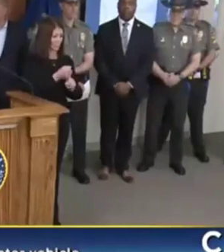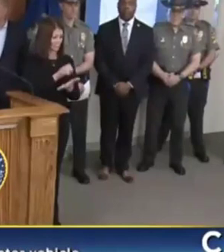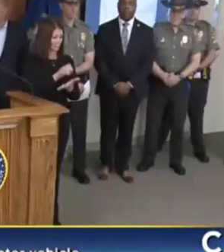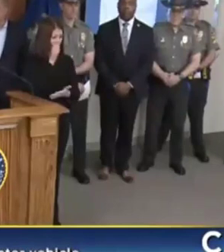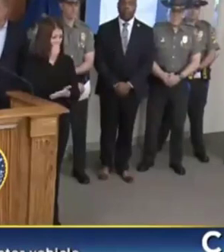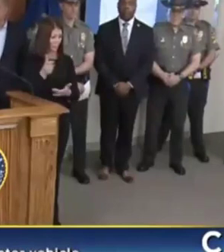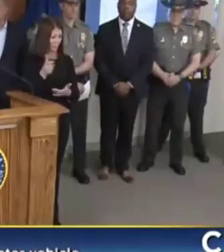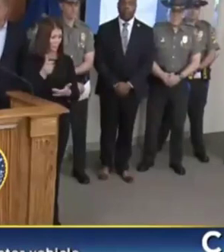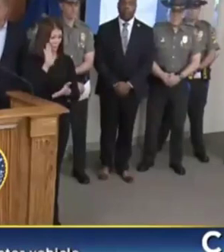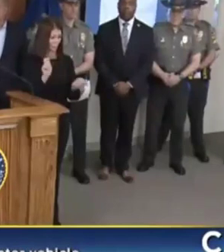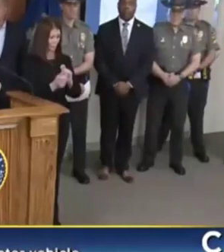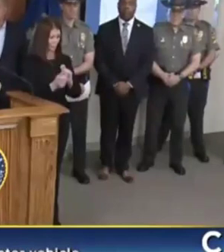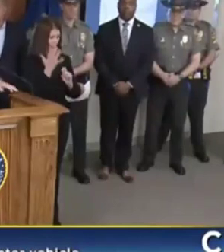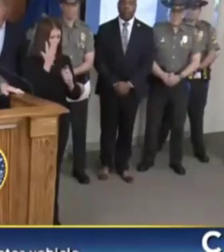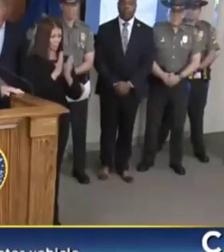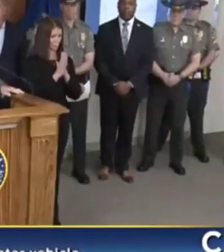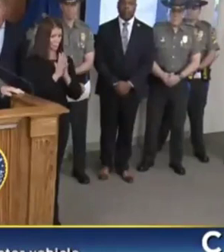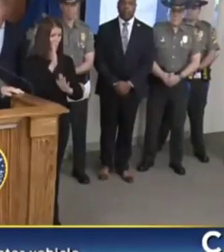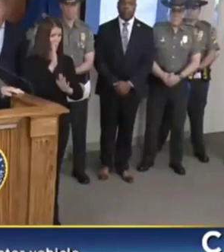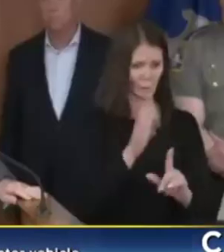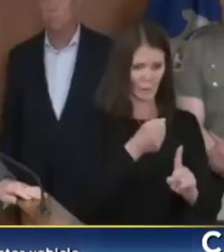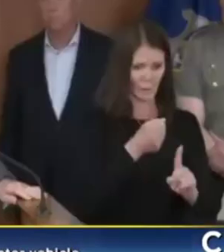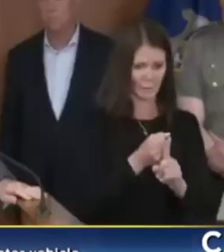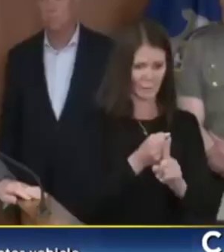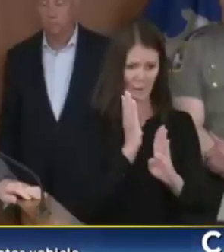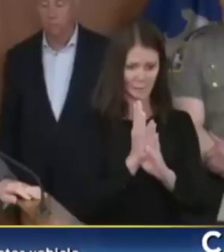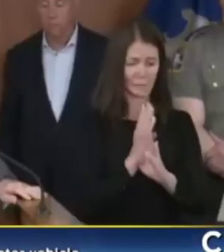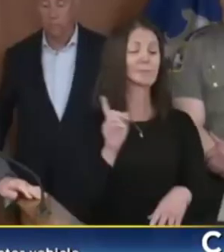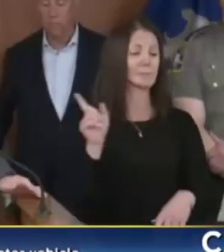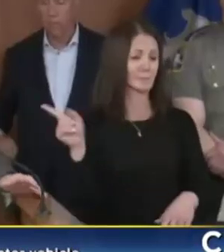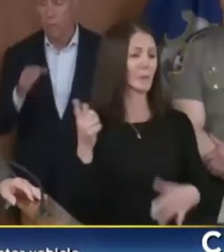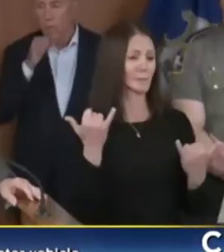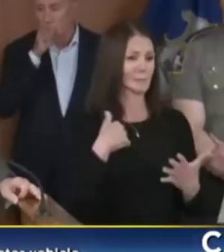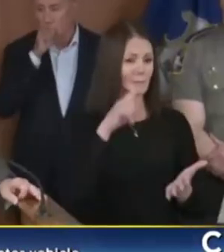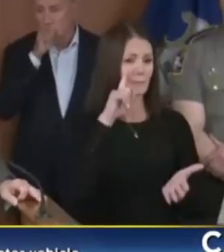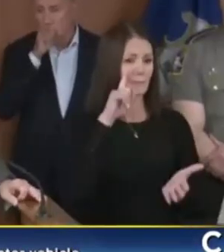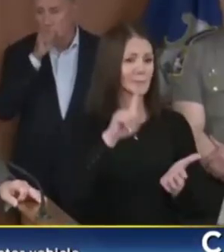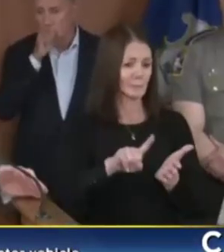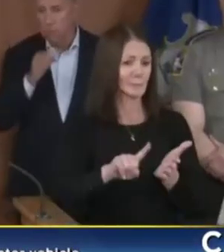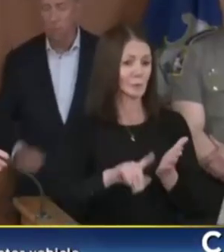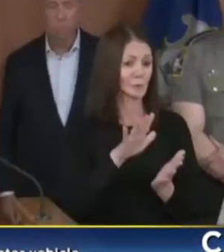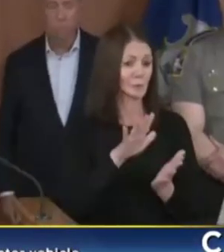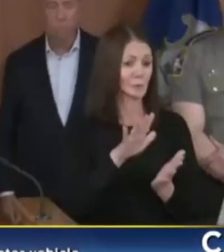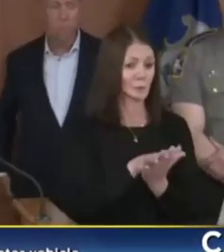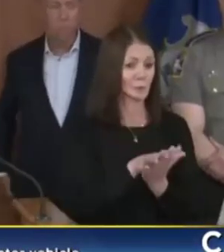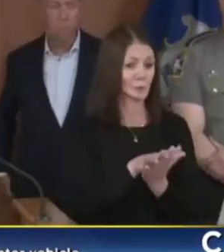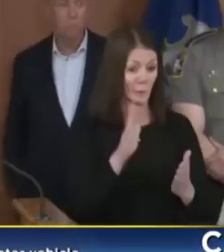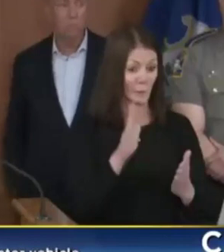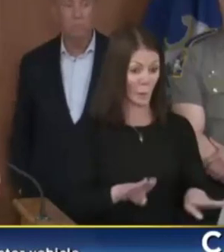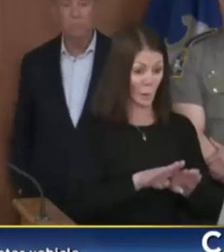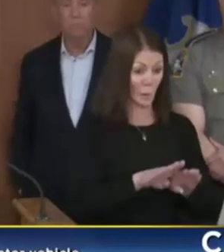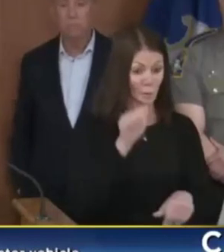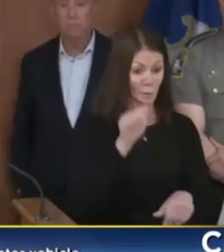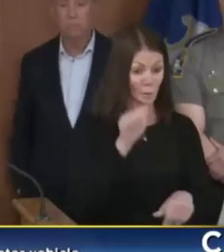impact bus routes. We're looking at that right now to see if the school is going to be closed tomorrow and or Monday, but that decision has not been made yet.